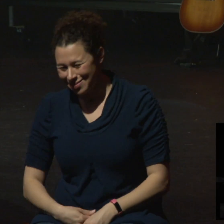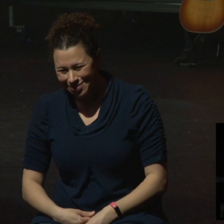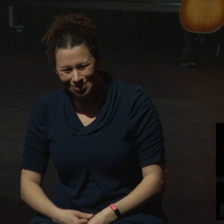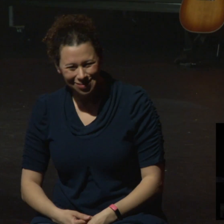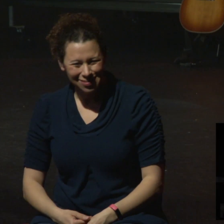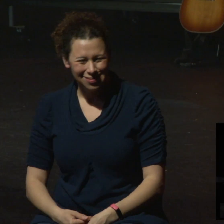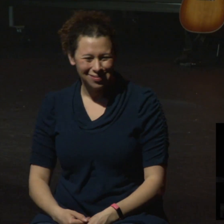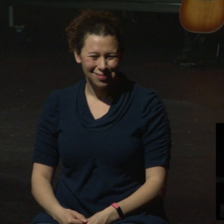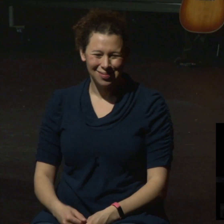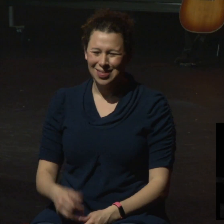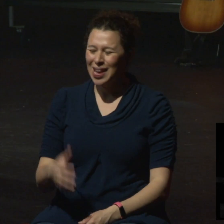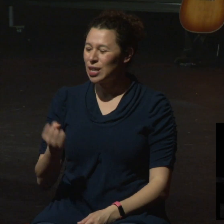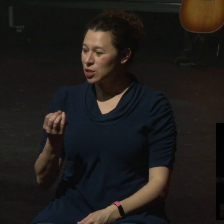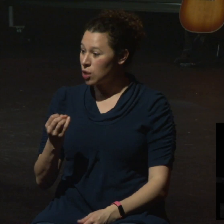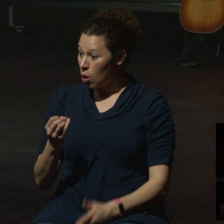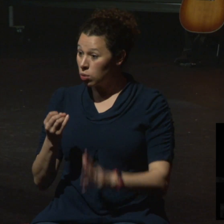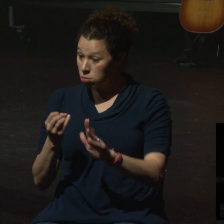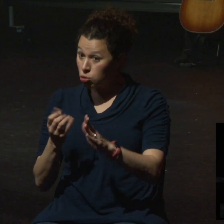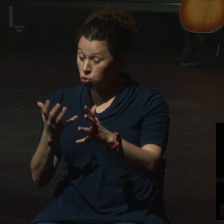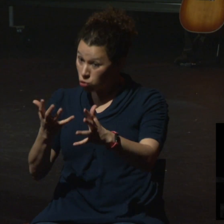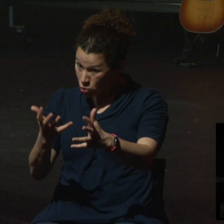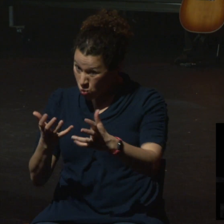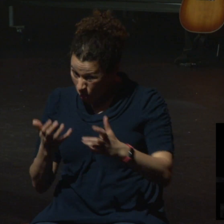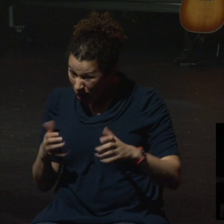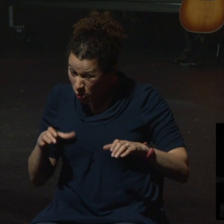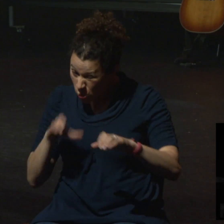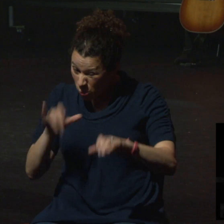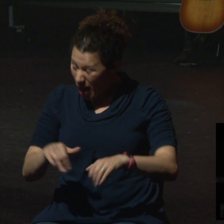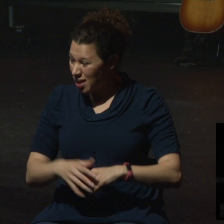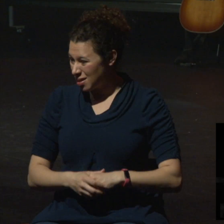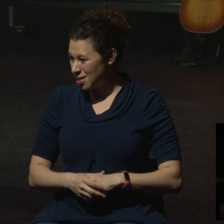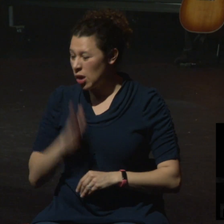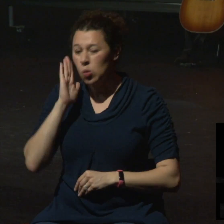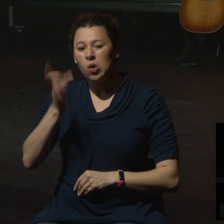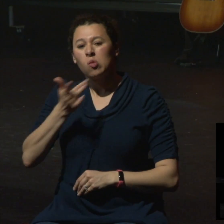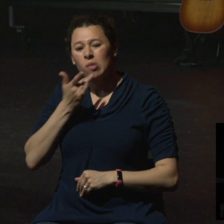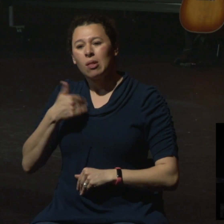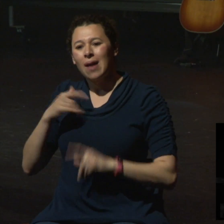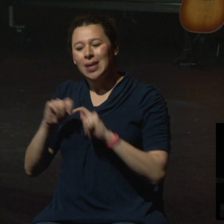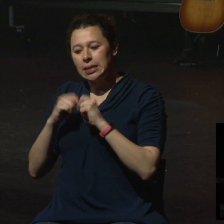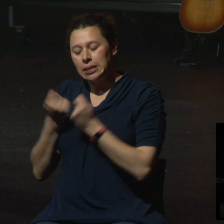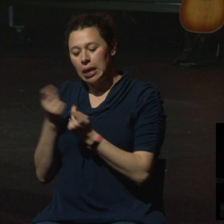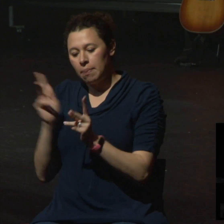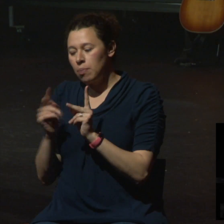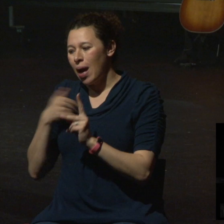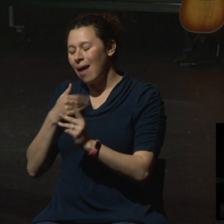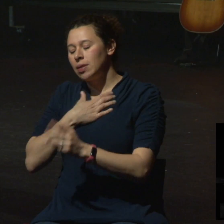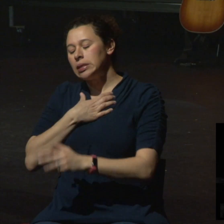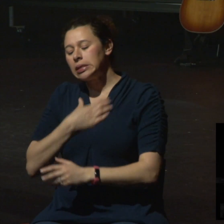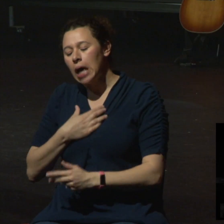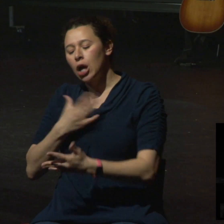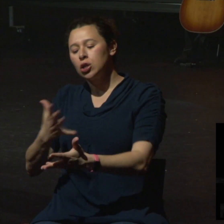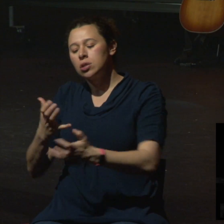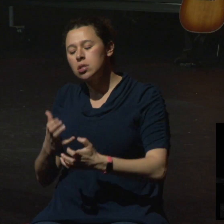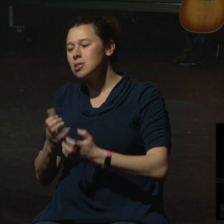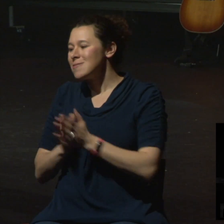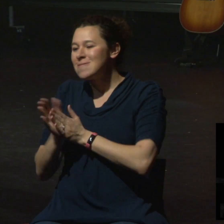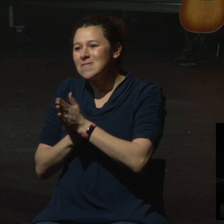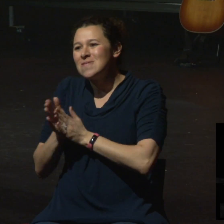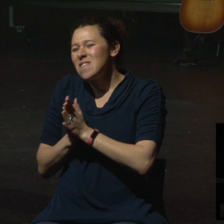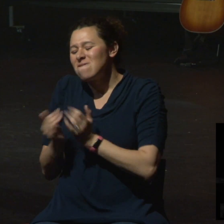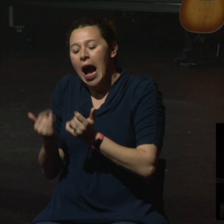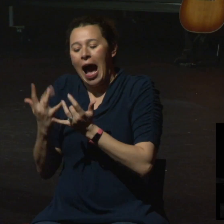So how big is this desire? I would rather have a team of people who got like desire and fire to